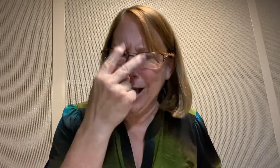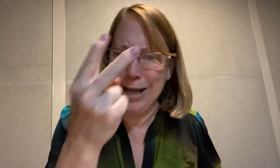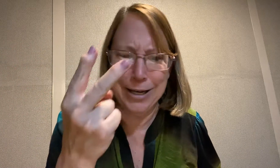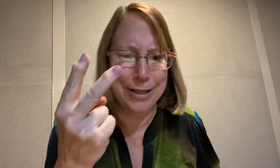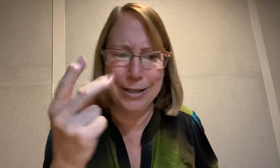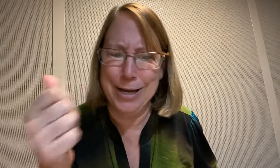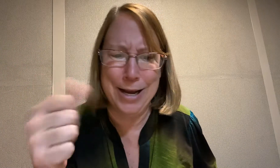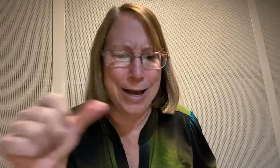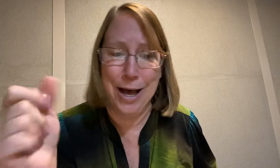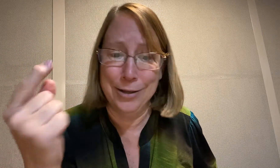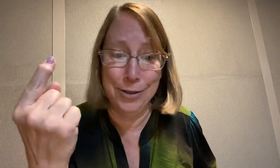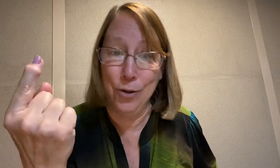didn't see a soul.